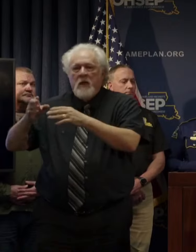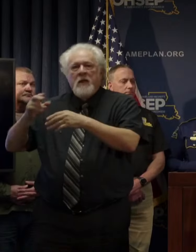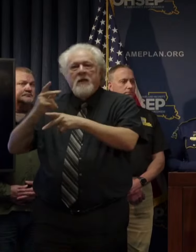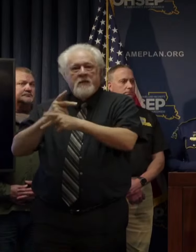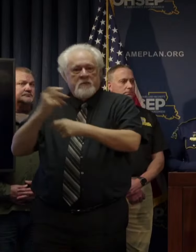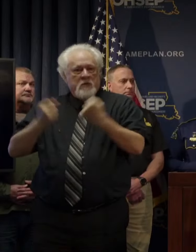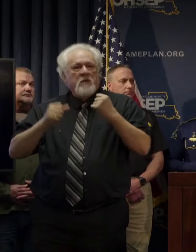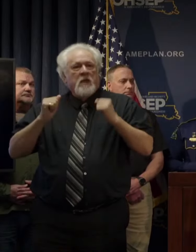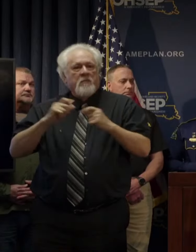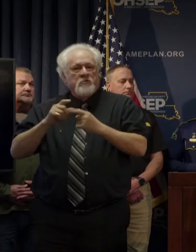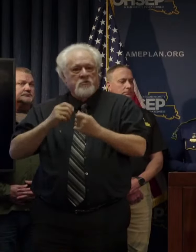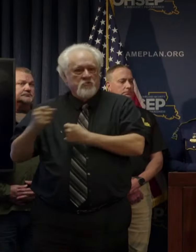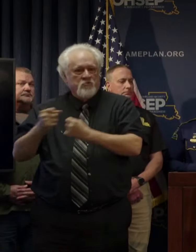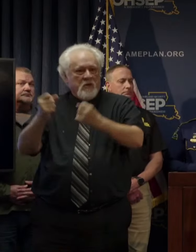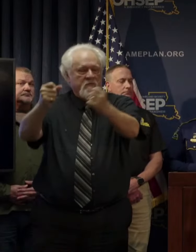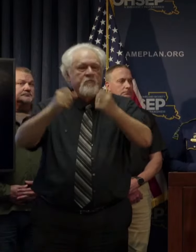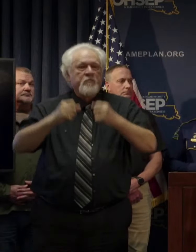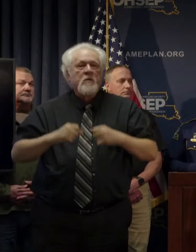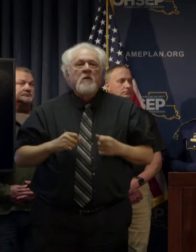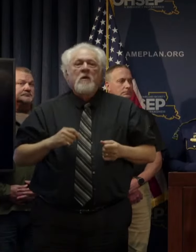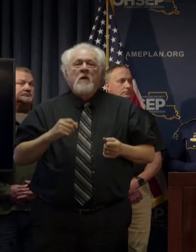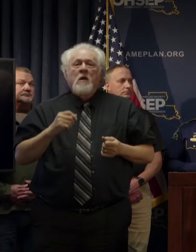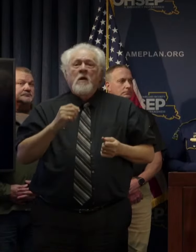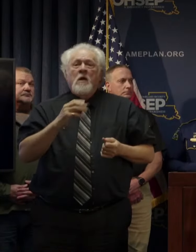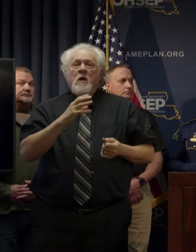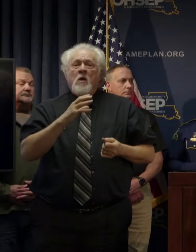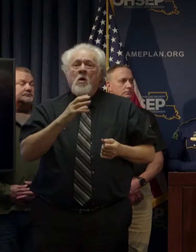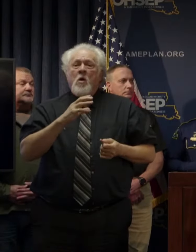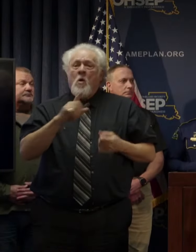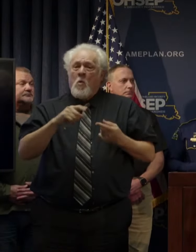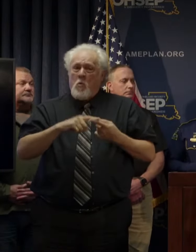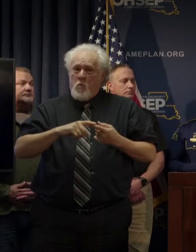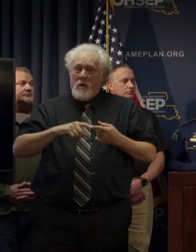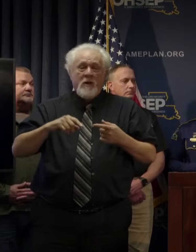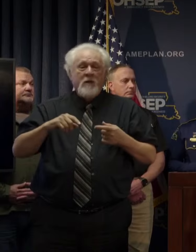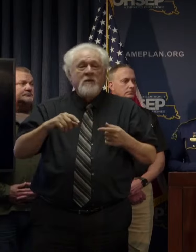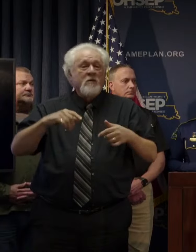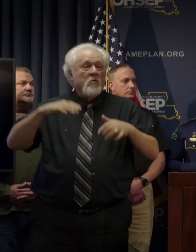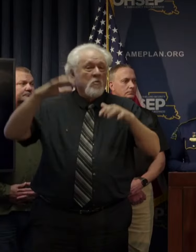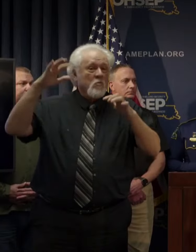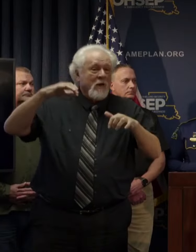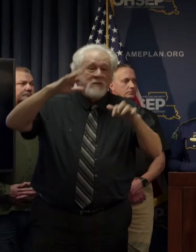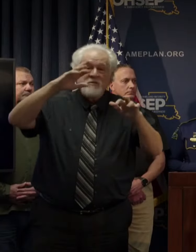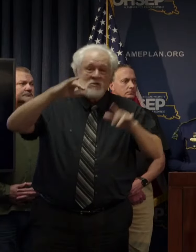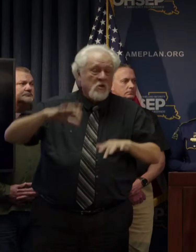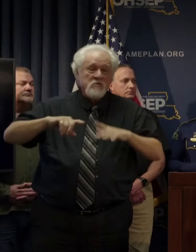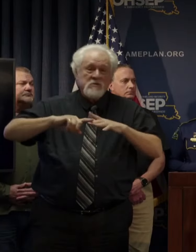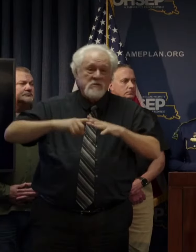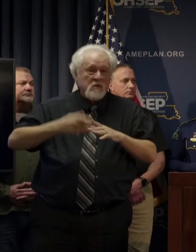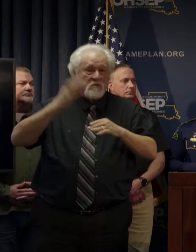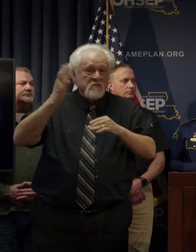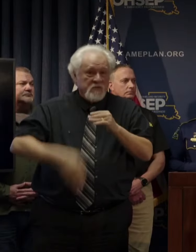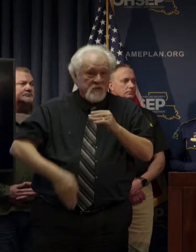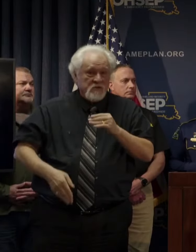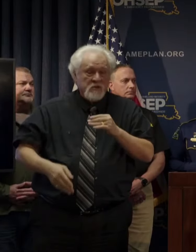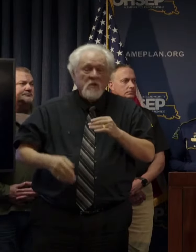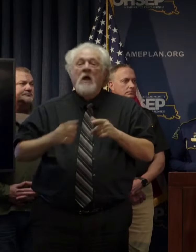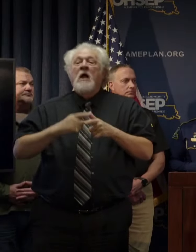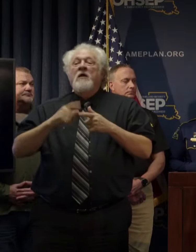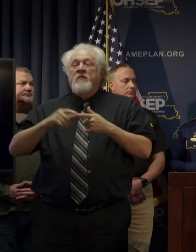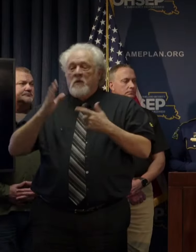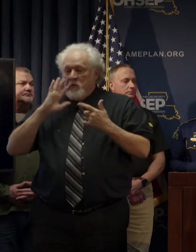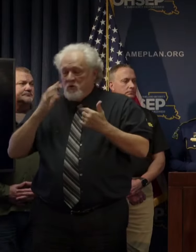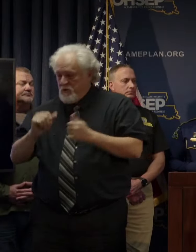to travel through those. Once the precipitation has ended, we will begin focusing those efforts to